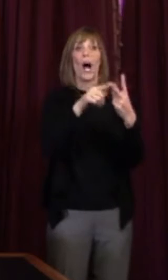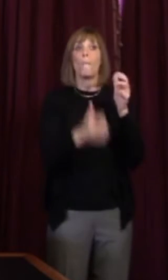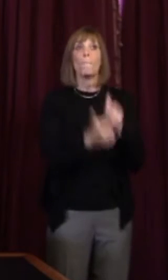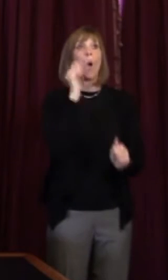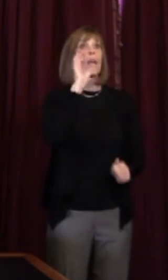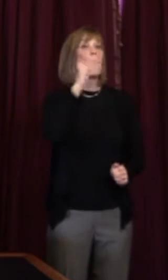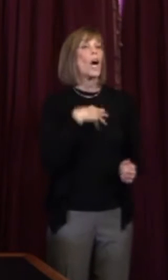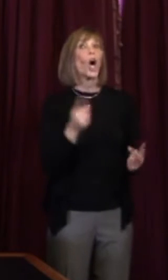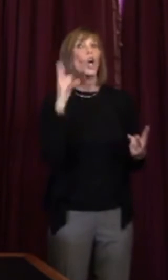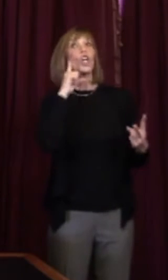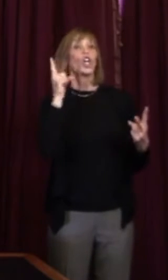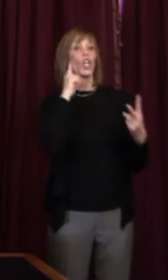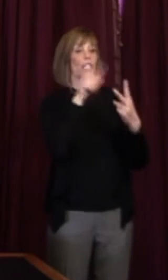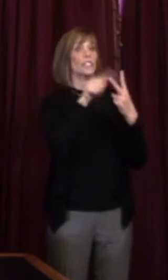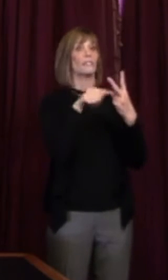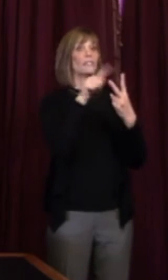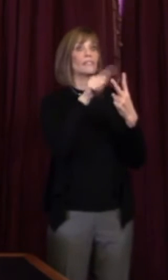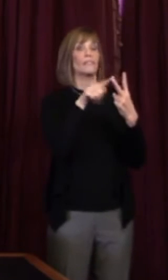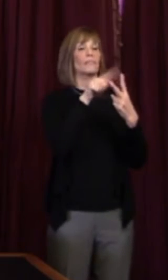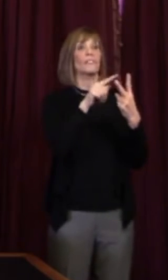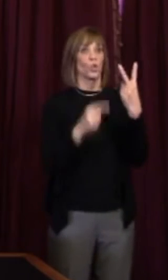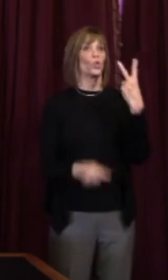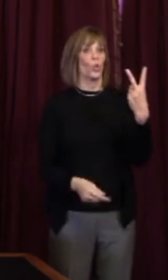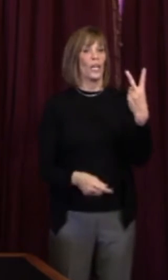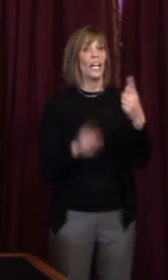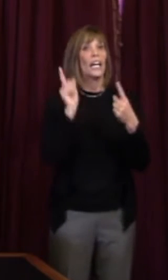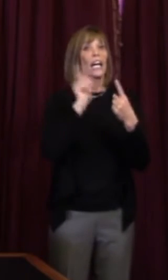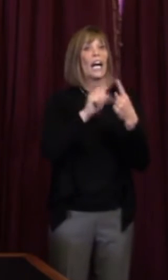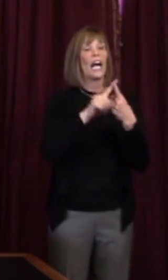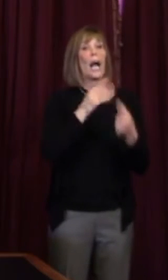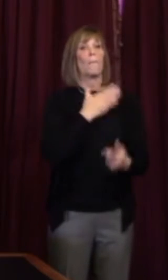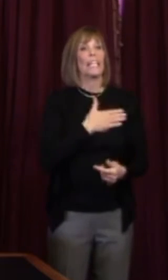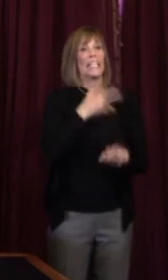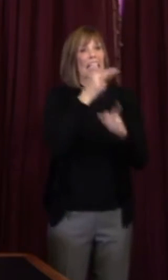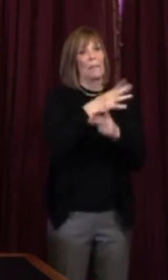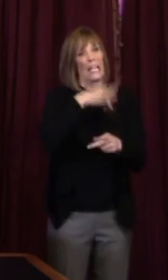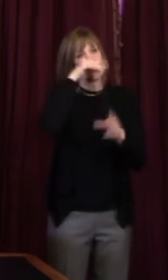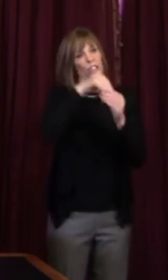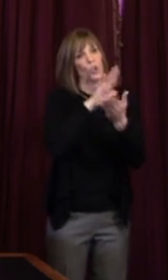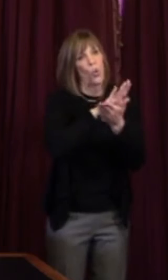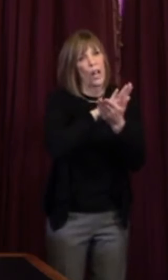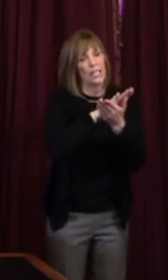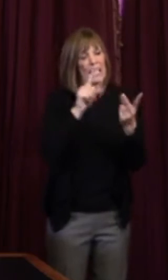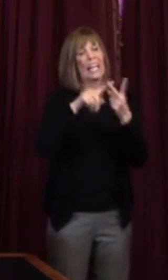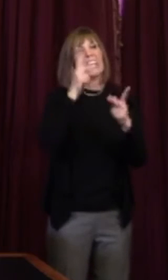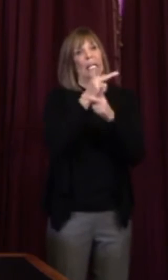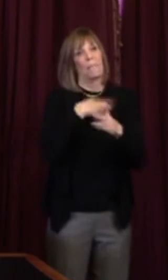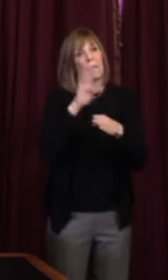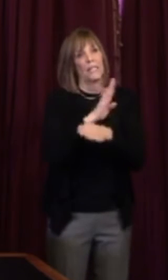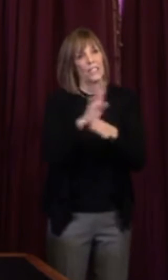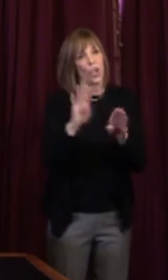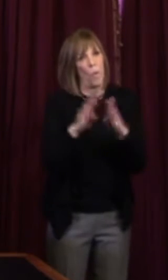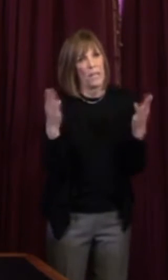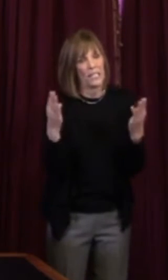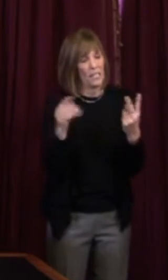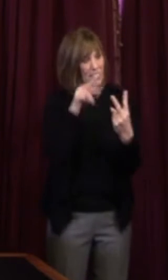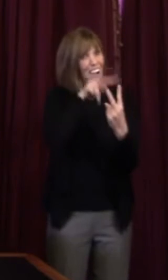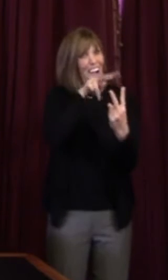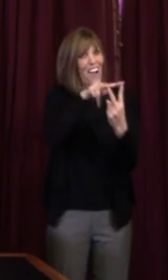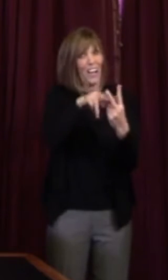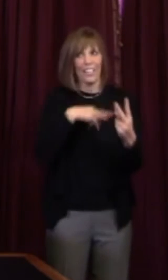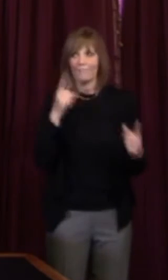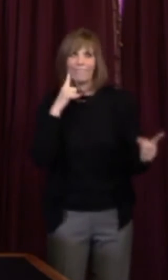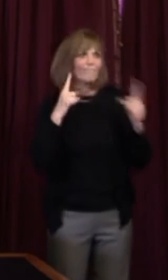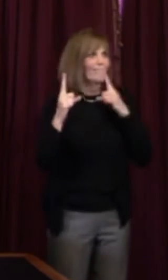heard the most often, the things that I heard the most often was, please keep my kids in school and keep my business open. You know, it's